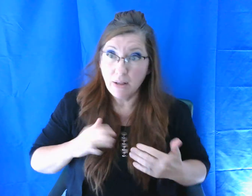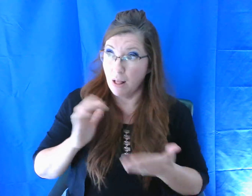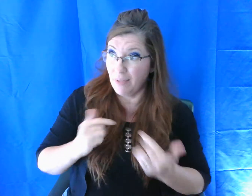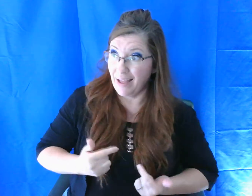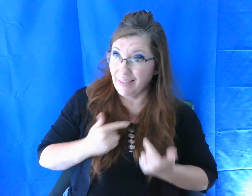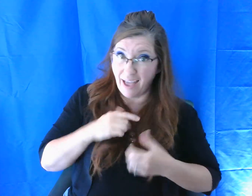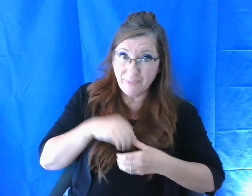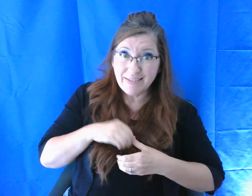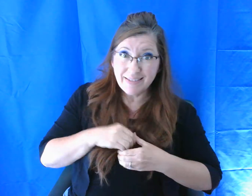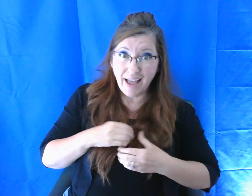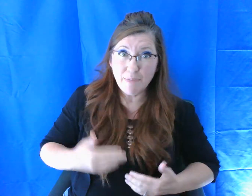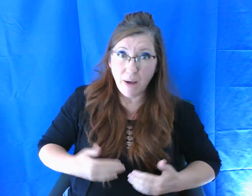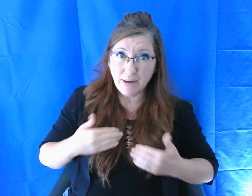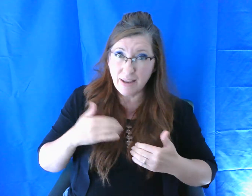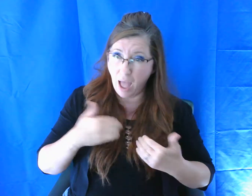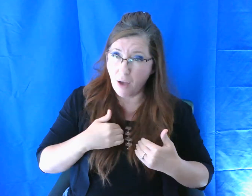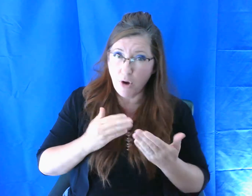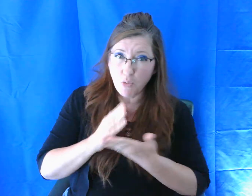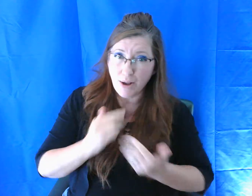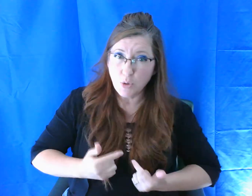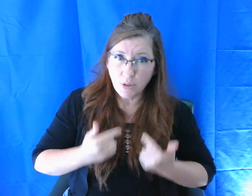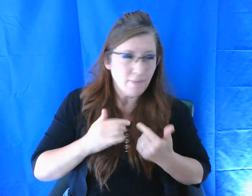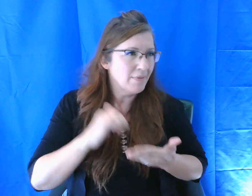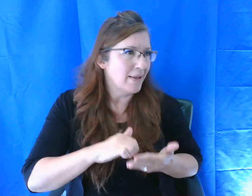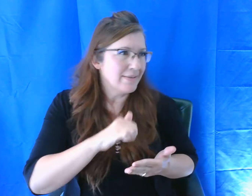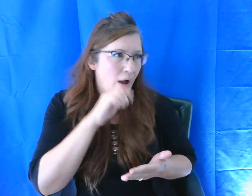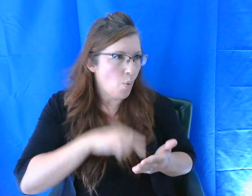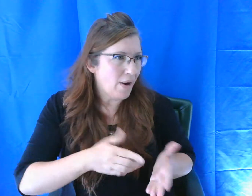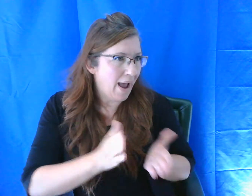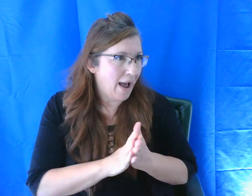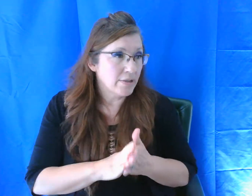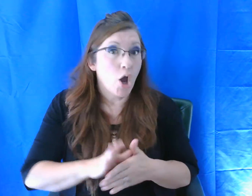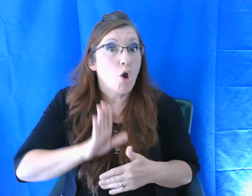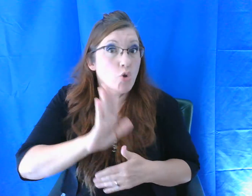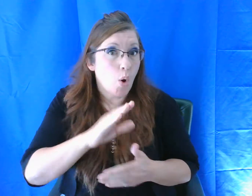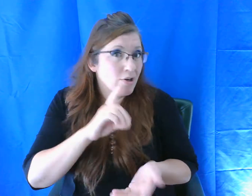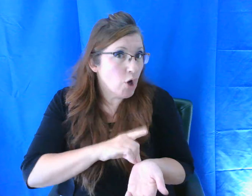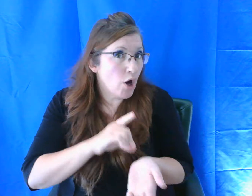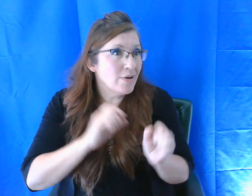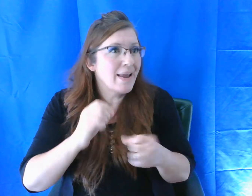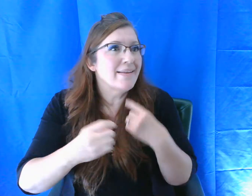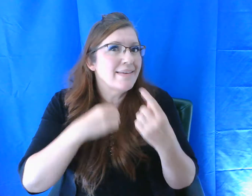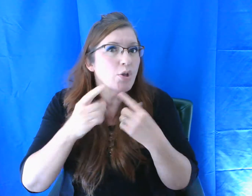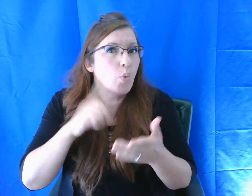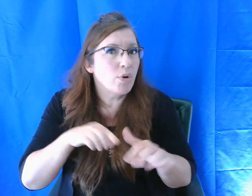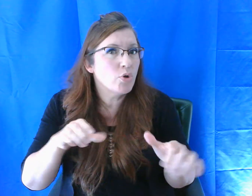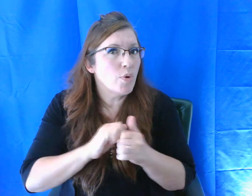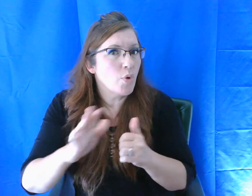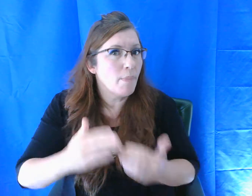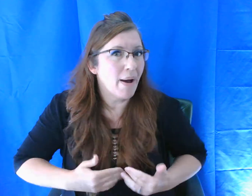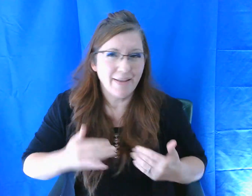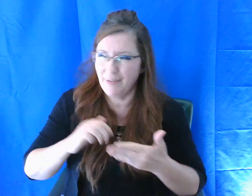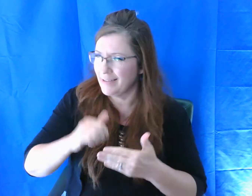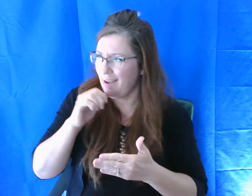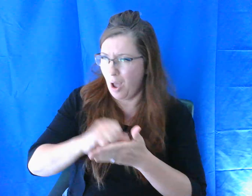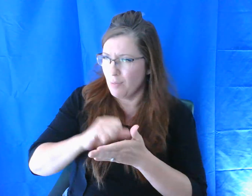to actually live? That's not what I asked. Should your doctor be able to go around telling people what you're doing with your body? That is not the abortion case. It is the abortion. No, it's not. Literally the